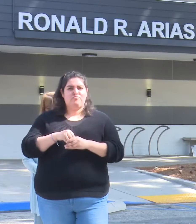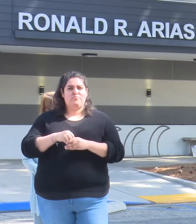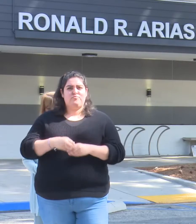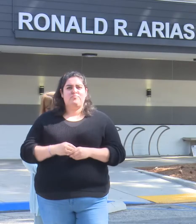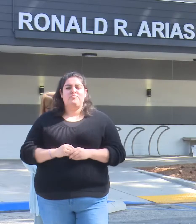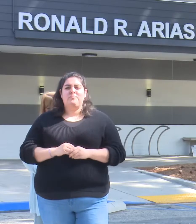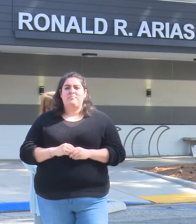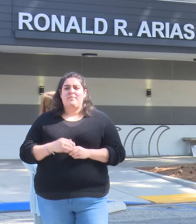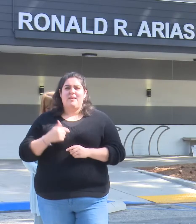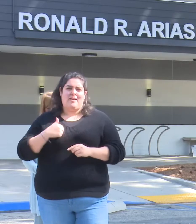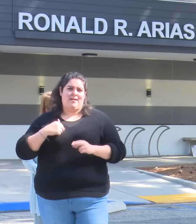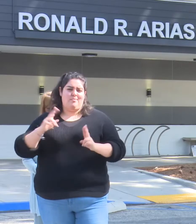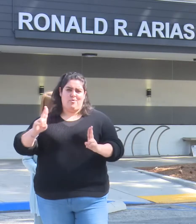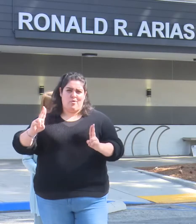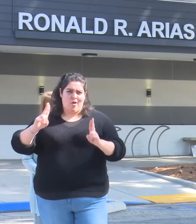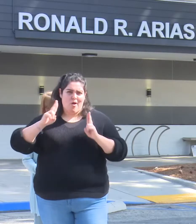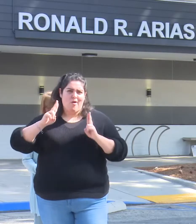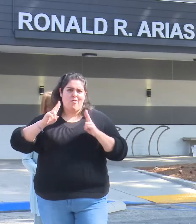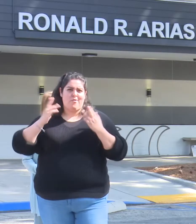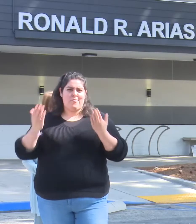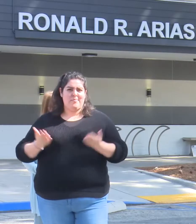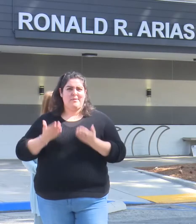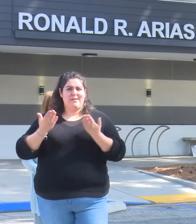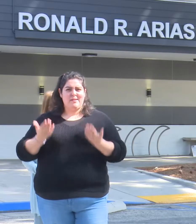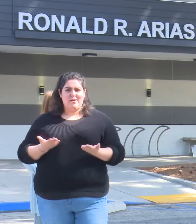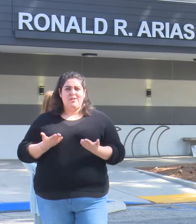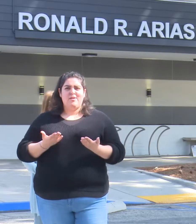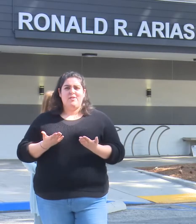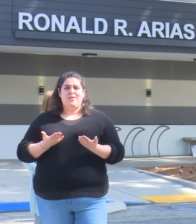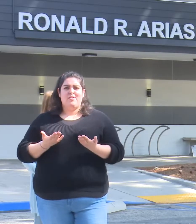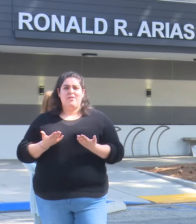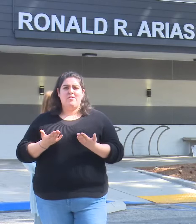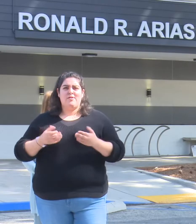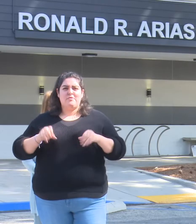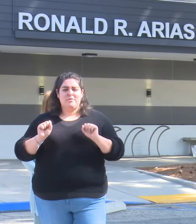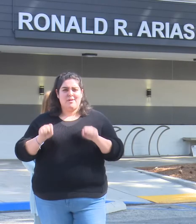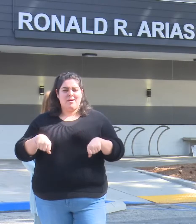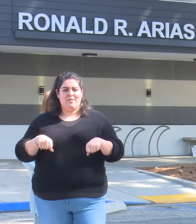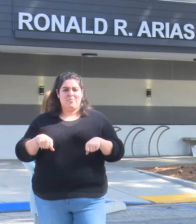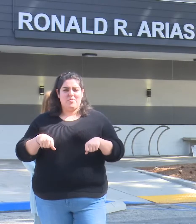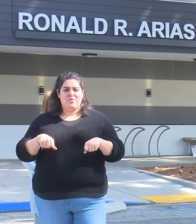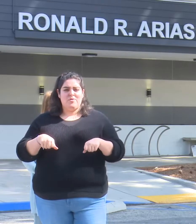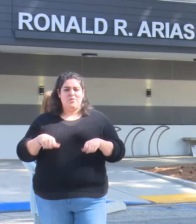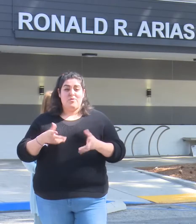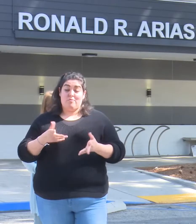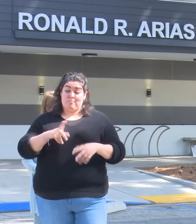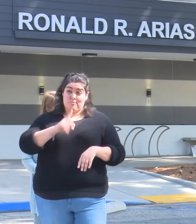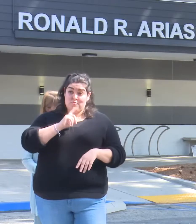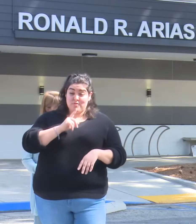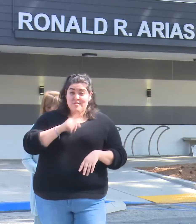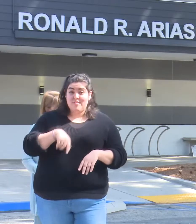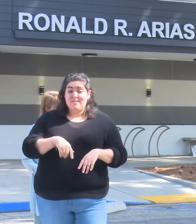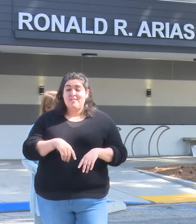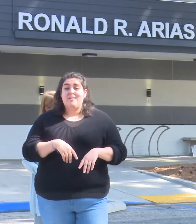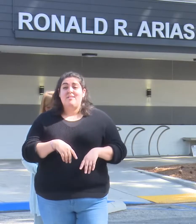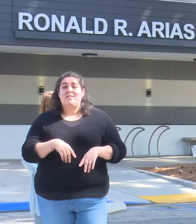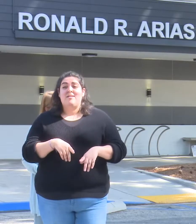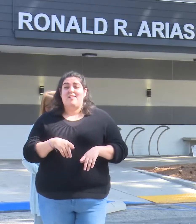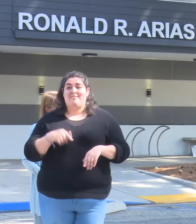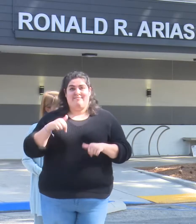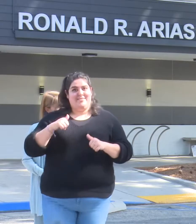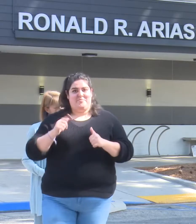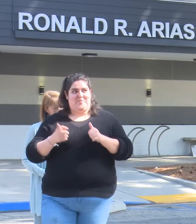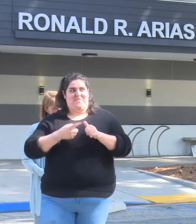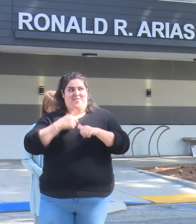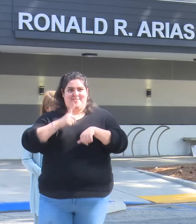I'm honored to be here today, to be able to, actually, it's a first for me